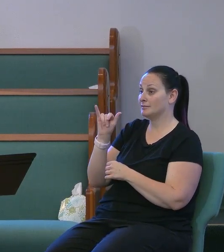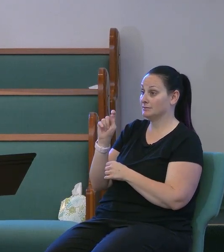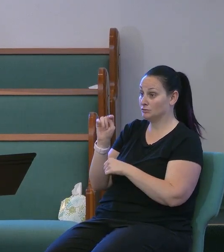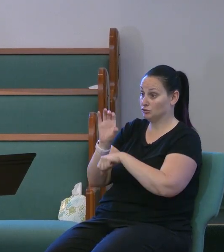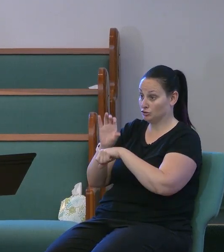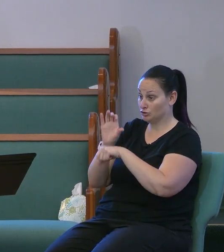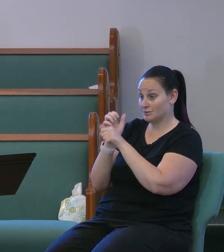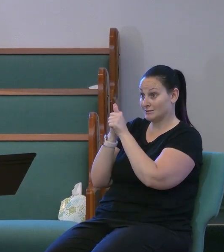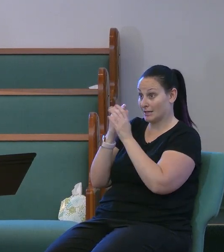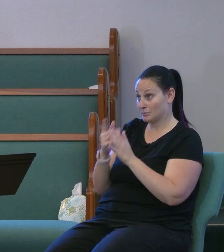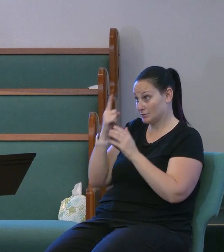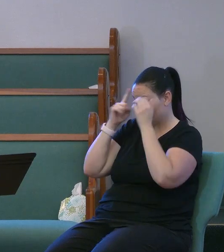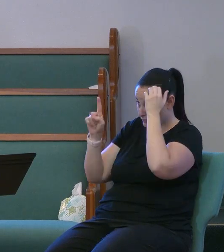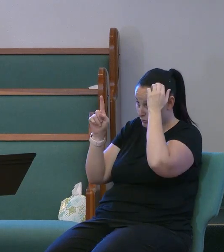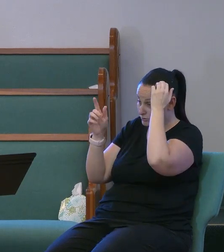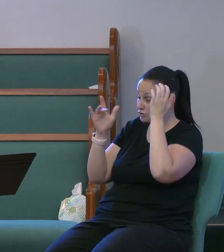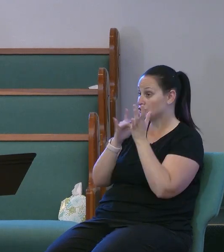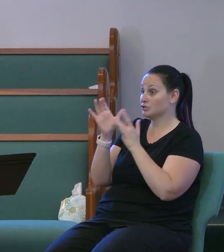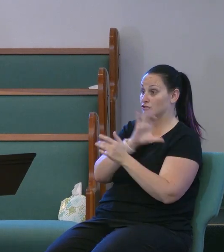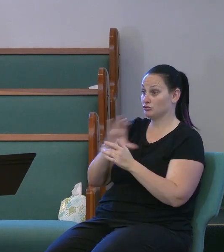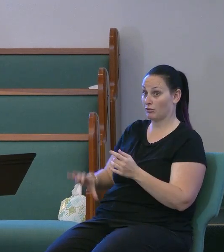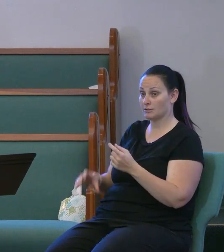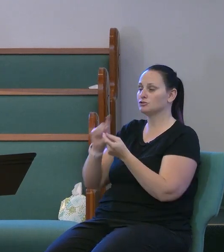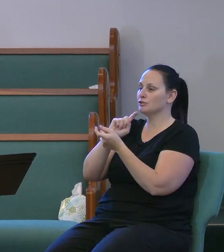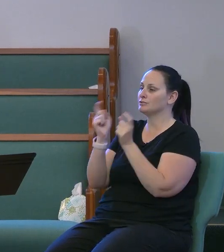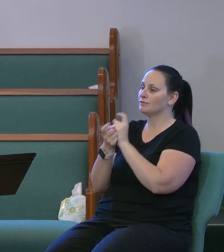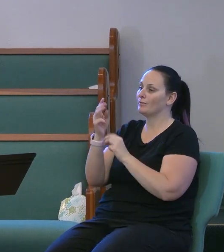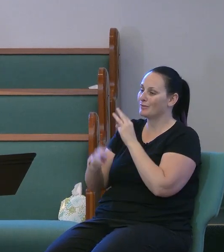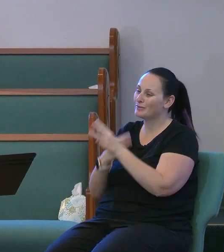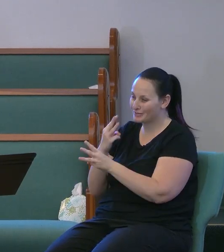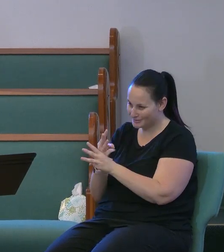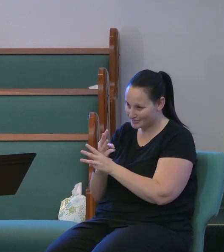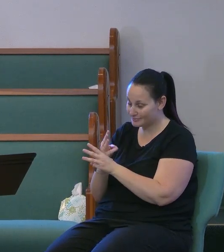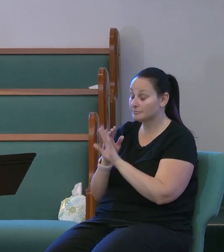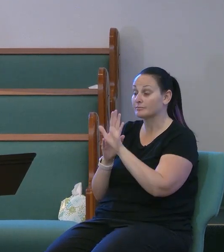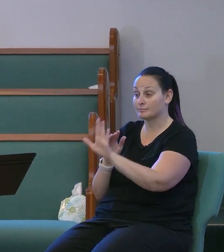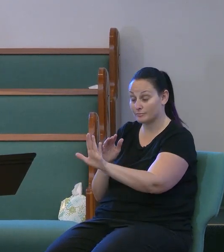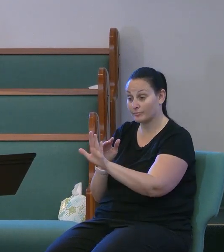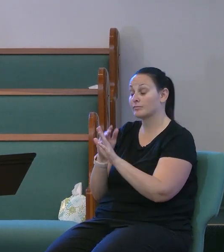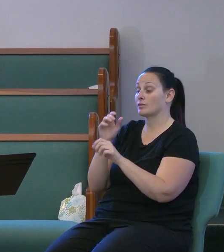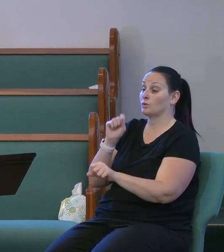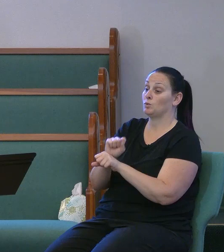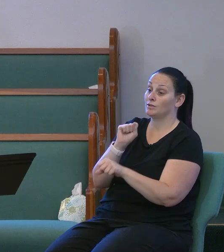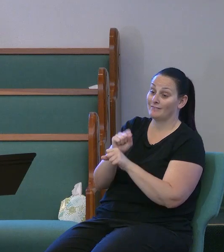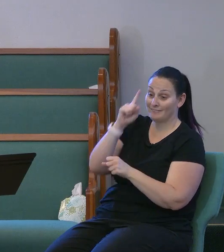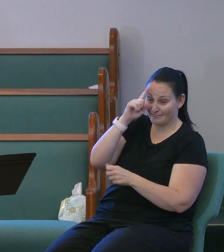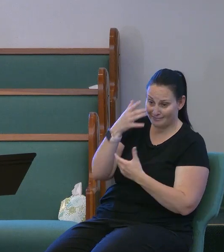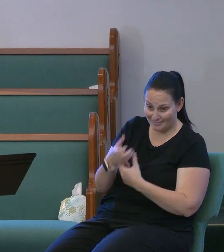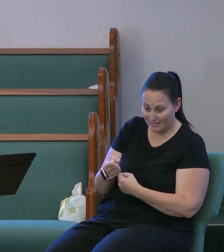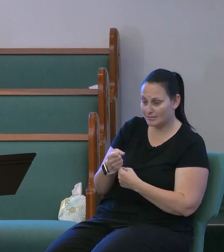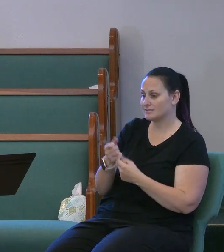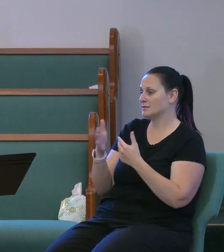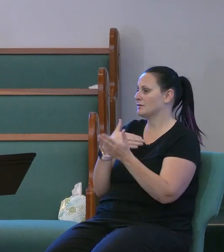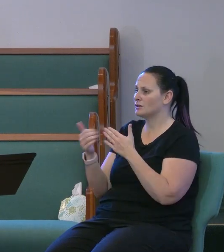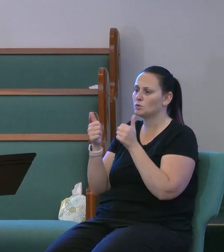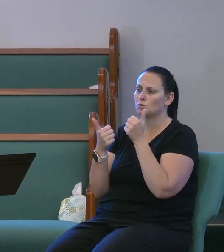disciples of Jesus Christ who transform the world. Now, the work of faith, no matter what